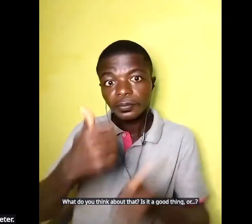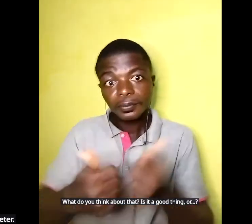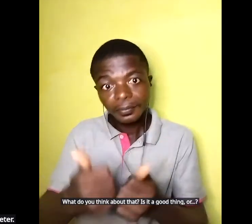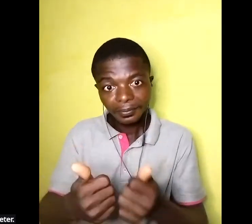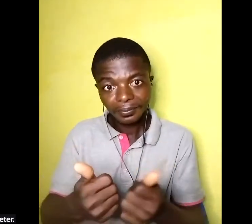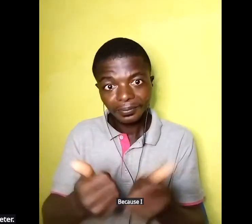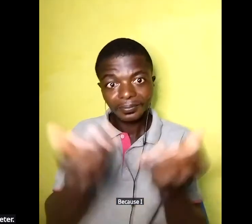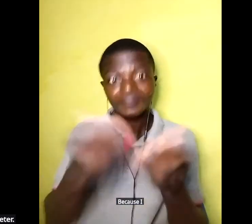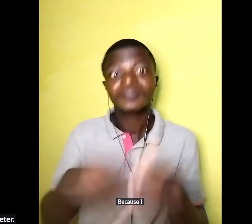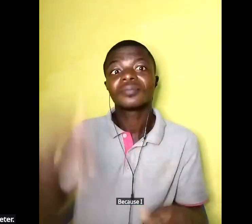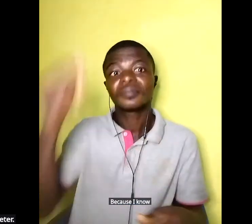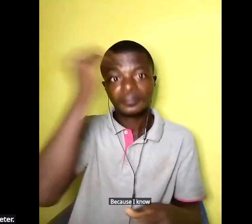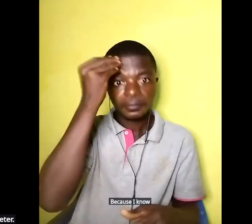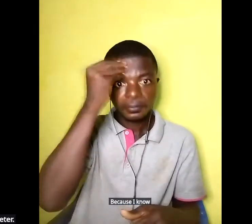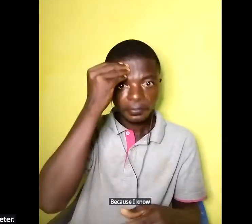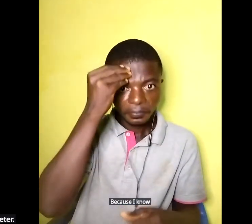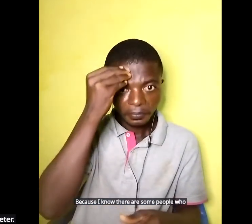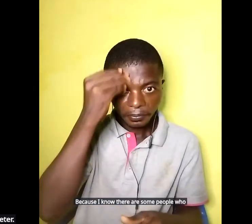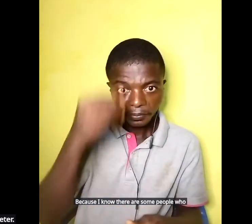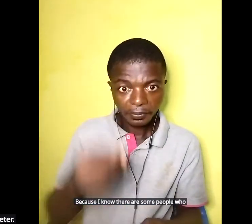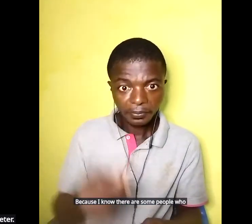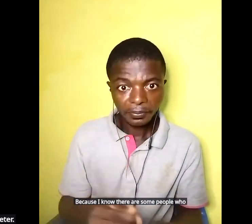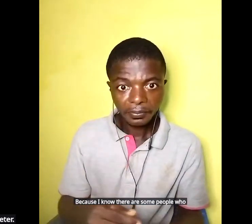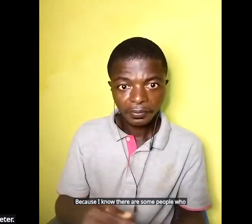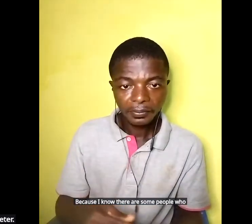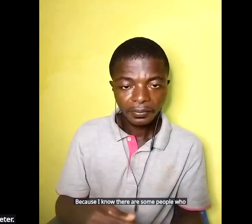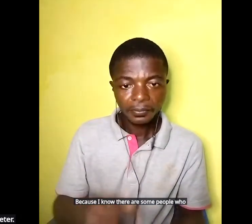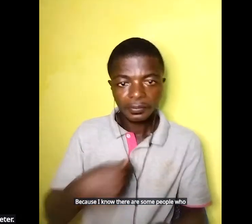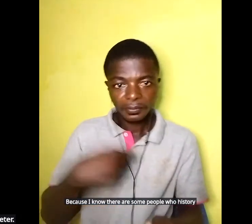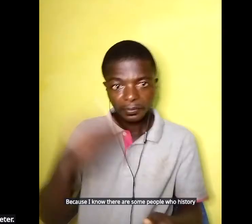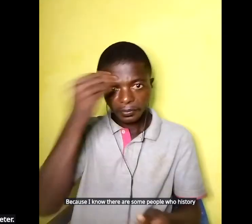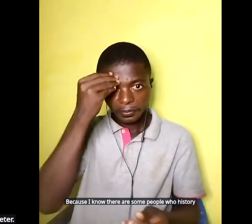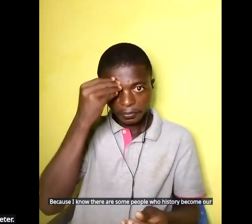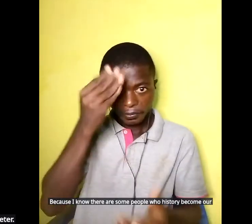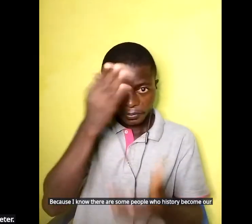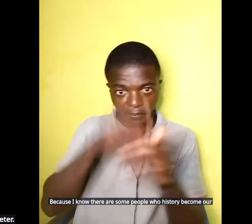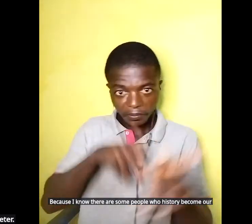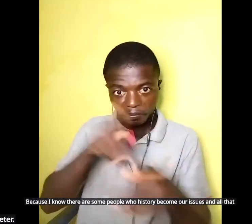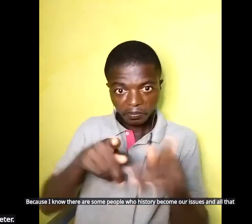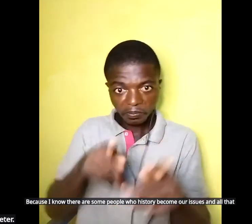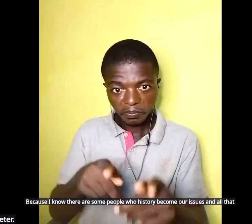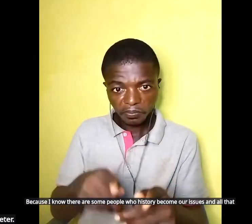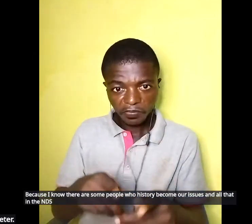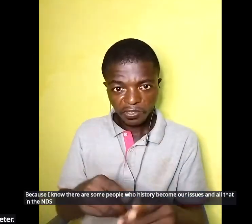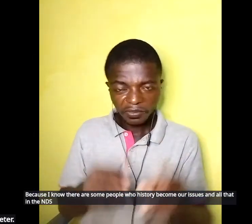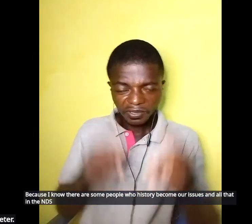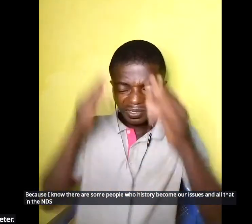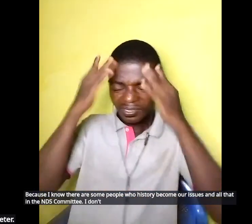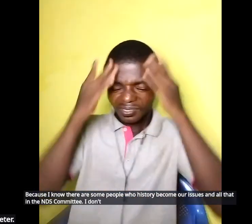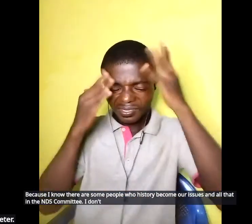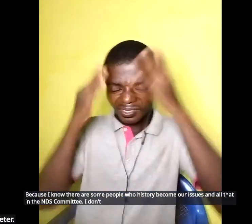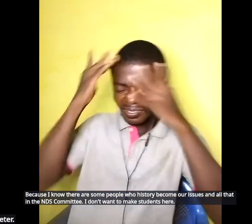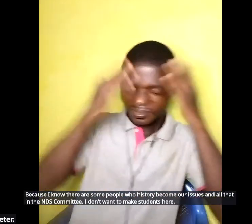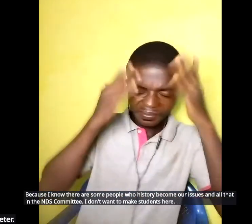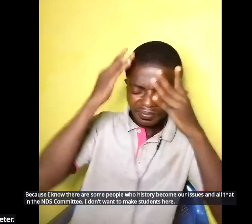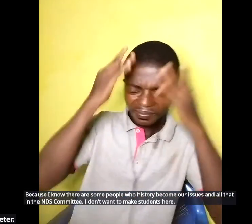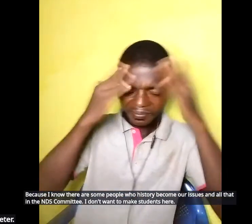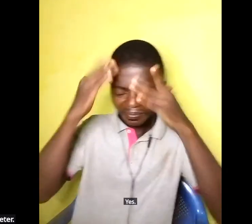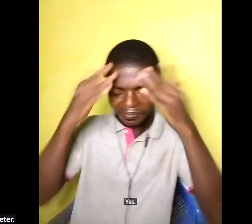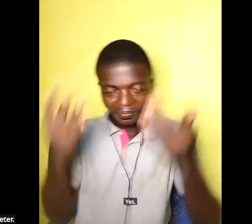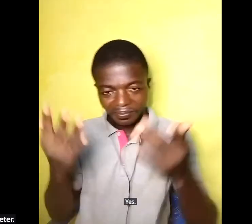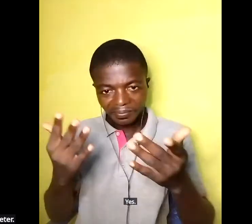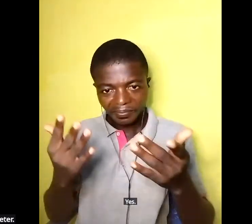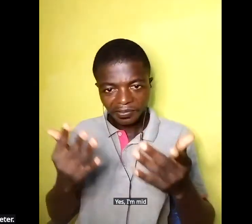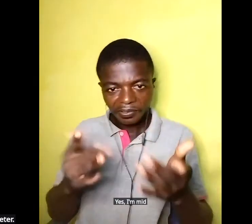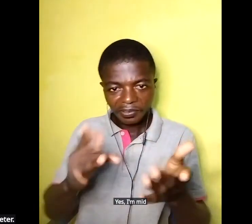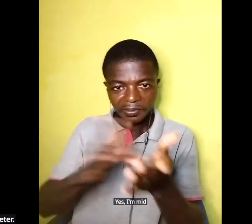because I know there are some people who get stressed, become anxious and all that, and then there are some medicine. I don't want to mention names here. There are some medicine that